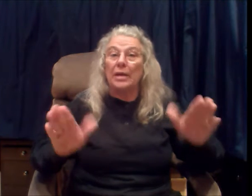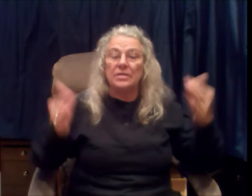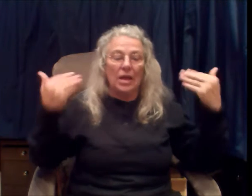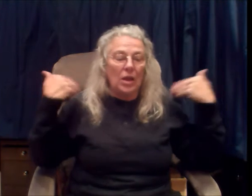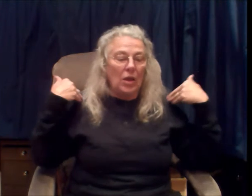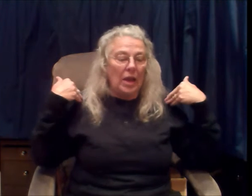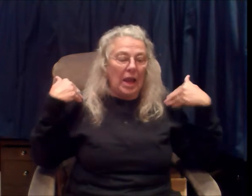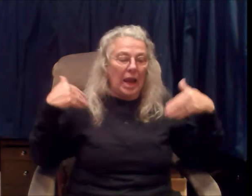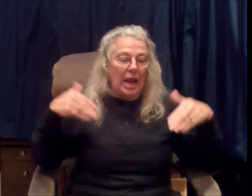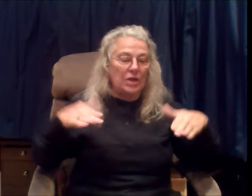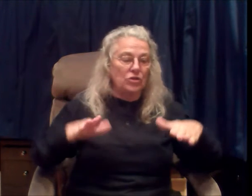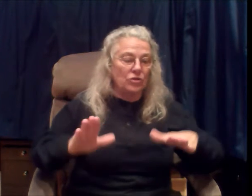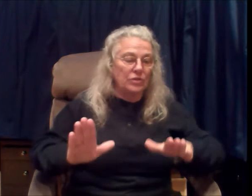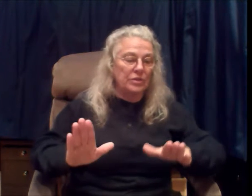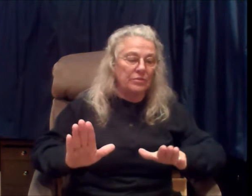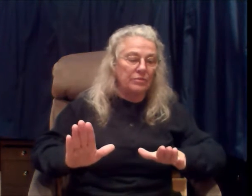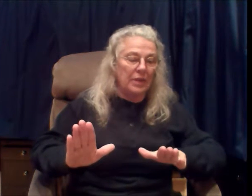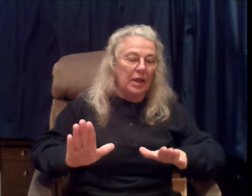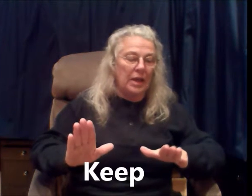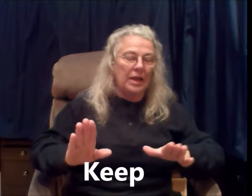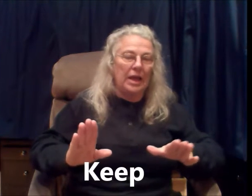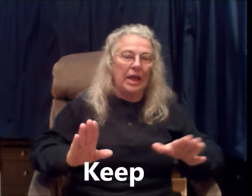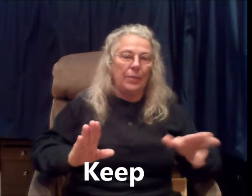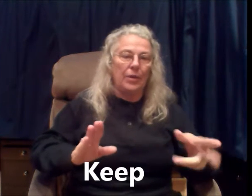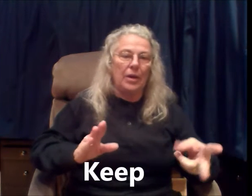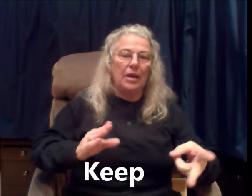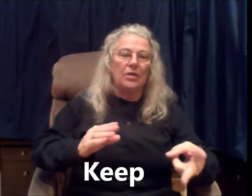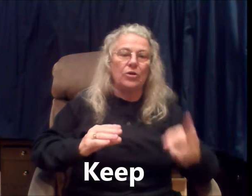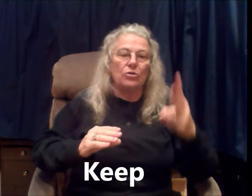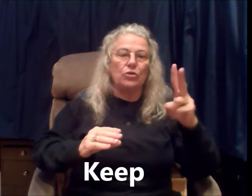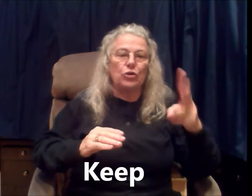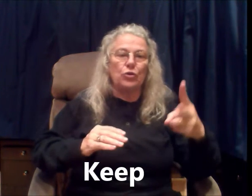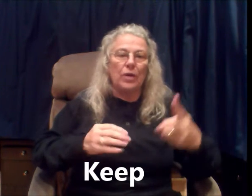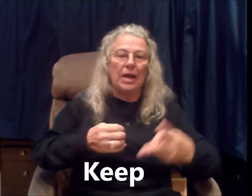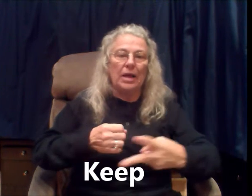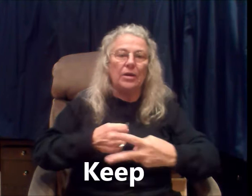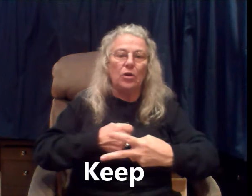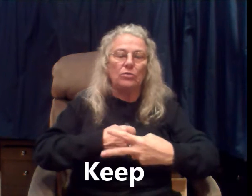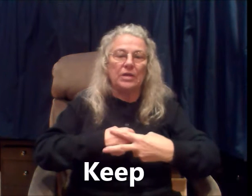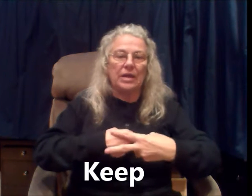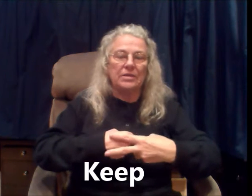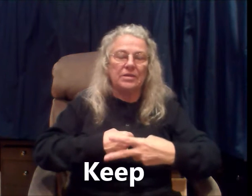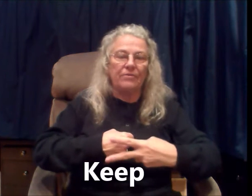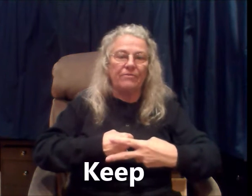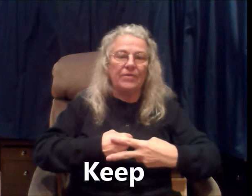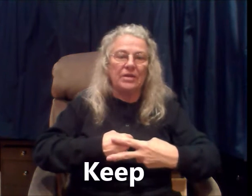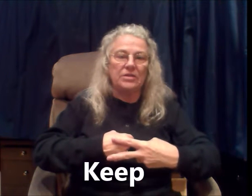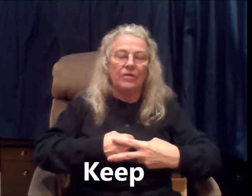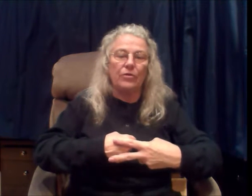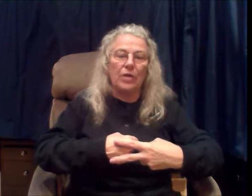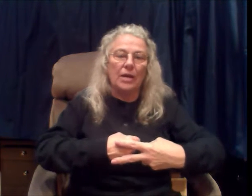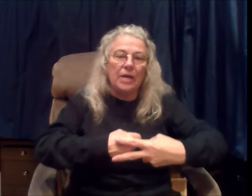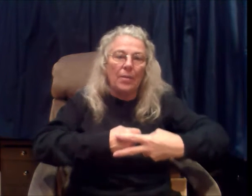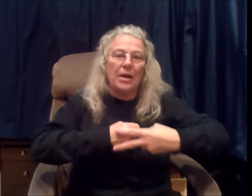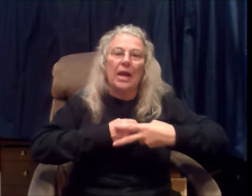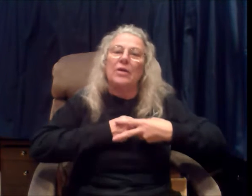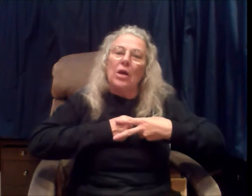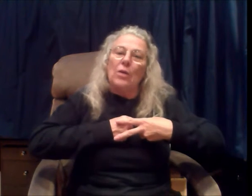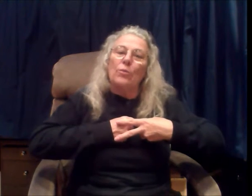wings. Angels. Keep. Your two hand goes against the fist of your non-dominant hand,